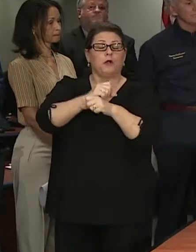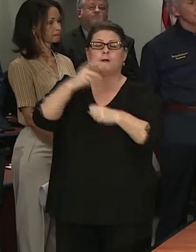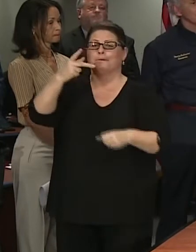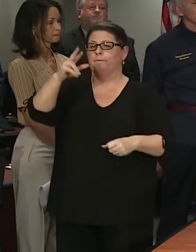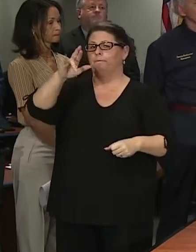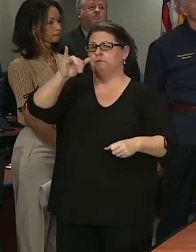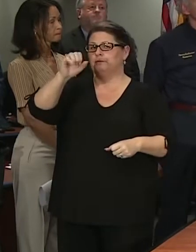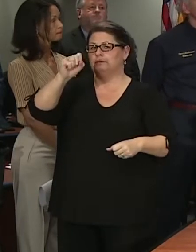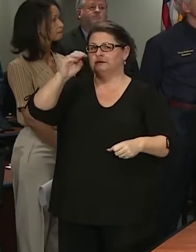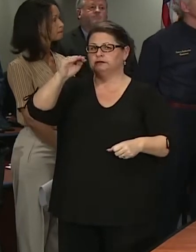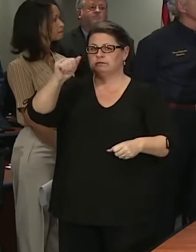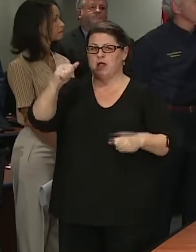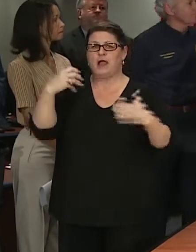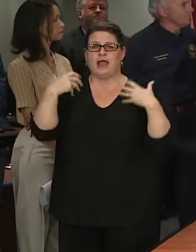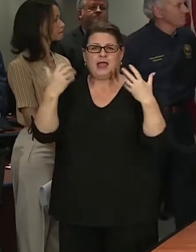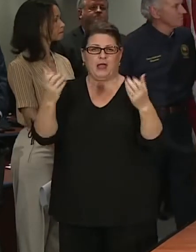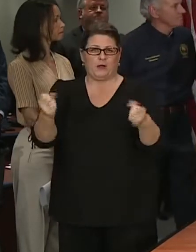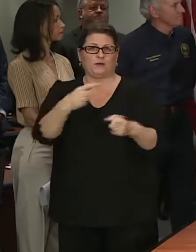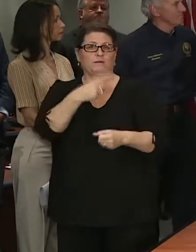time, Dr. Osmond.